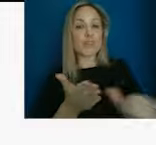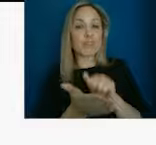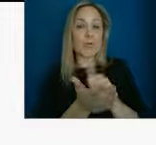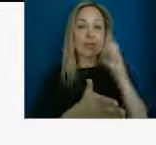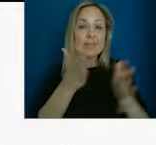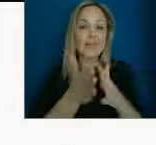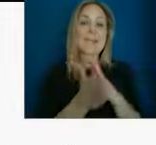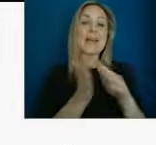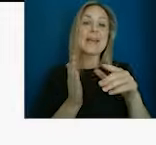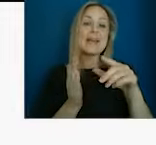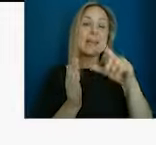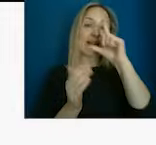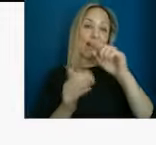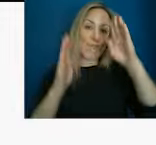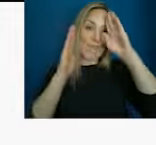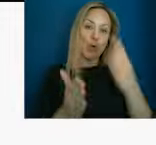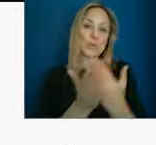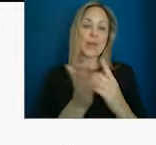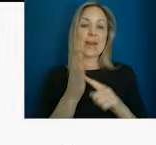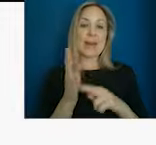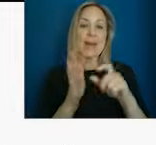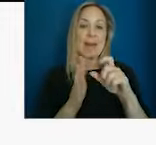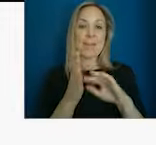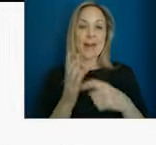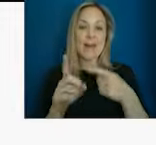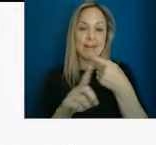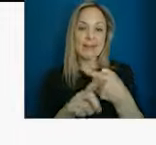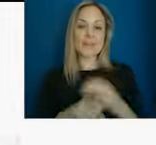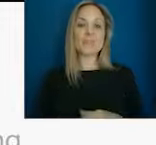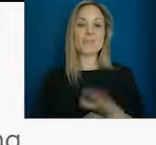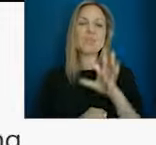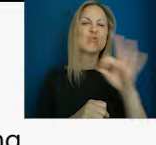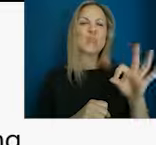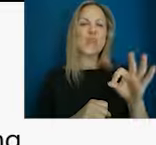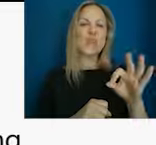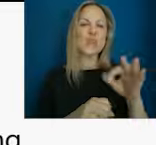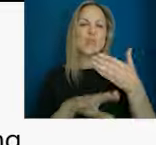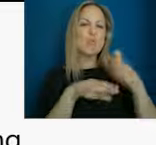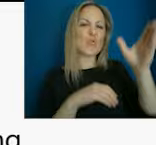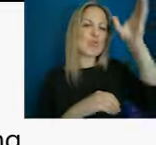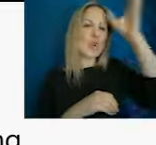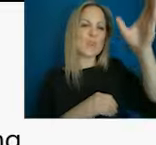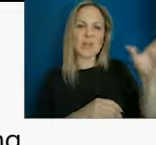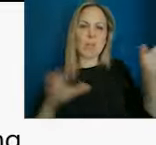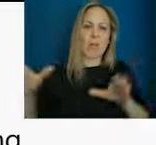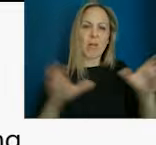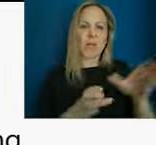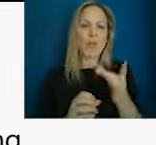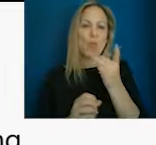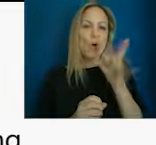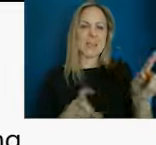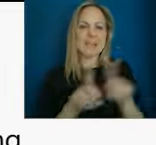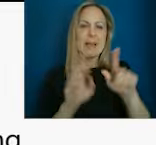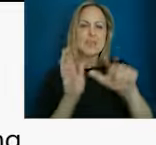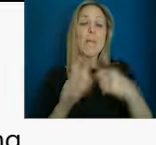landmarks. Don't introduce too many new concepts at once, and allow for a longer training program than for someone